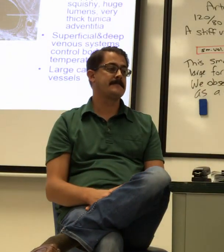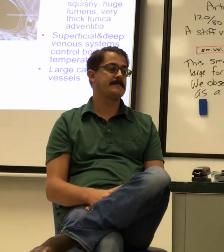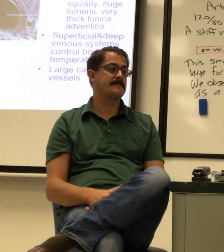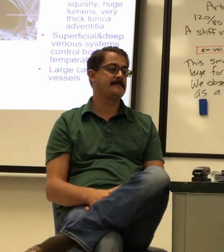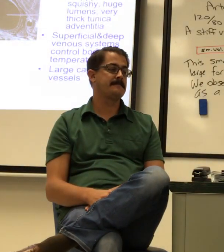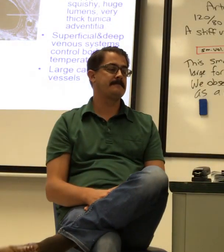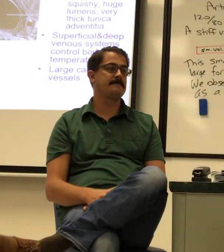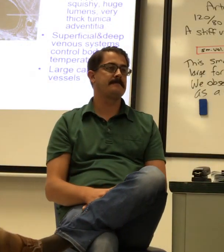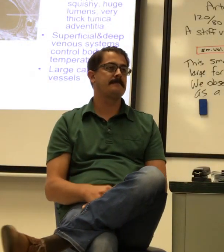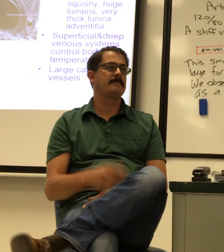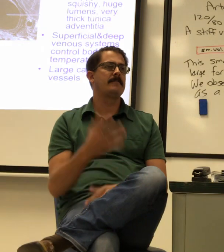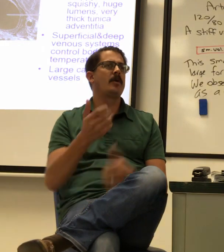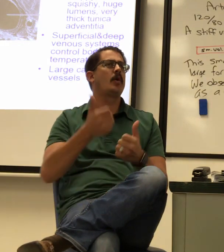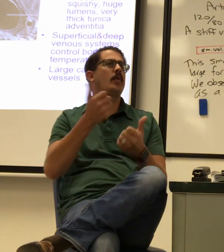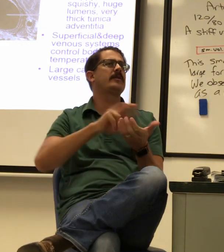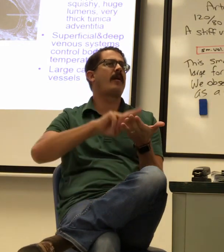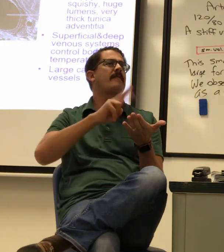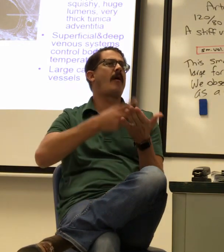What volume of blood